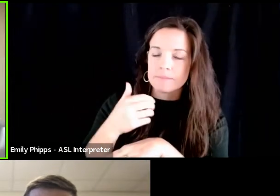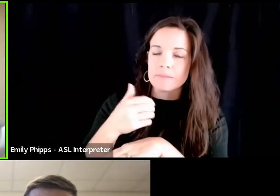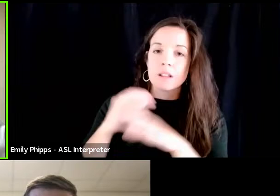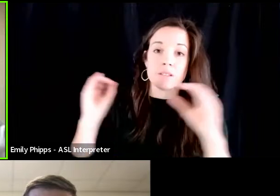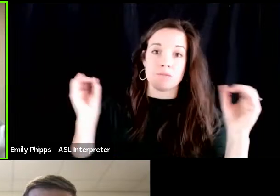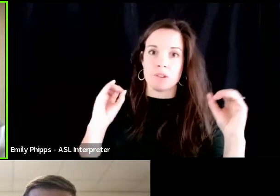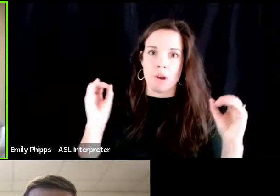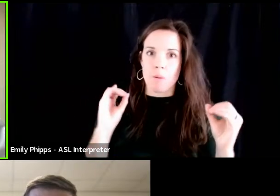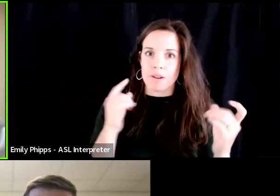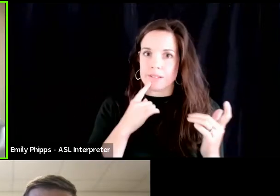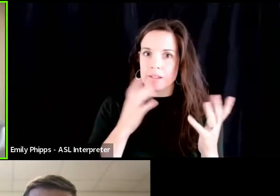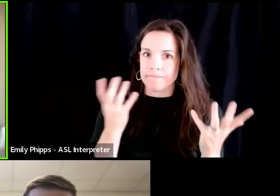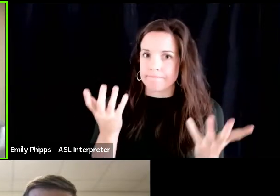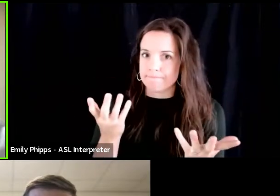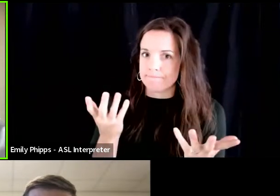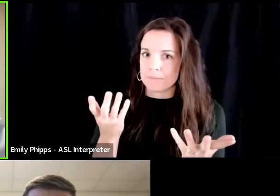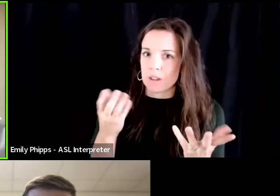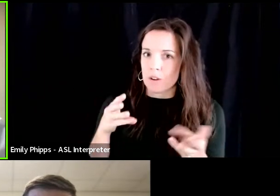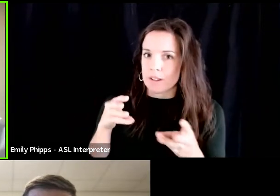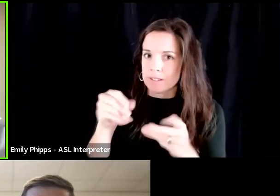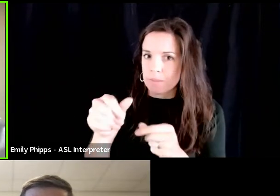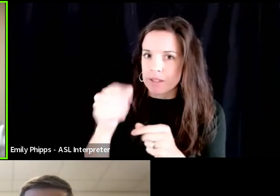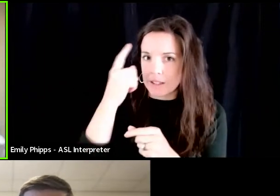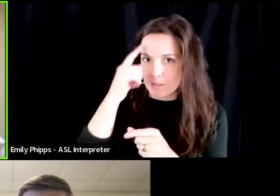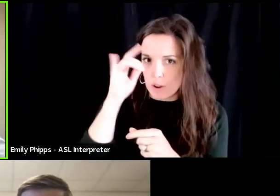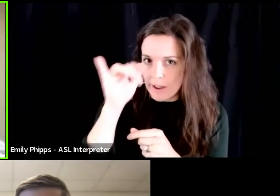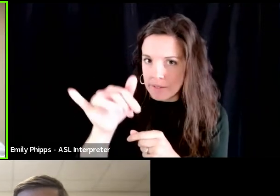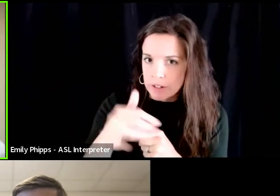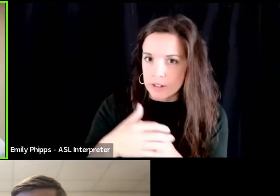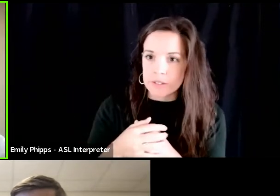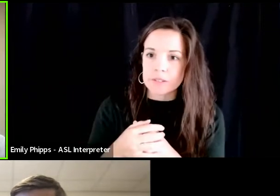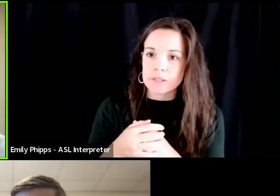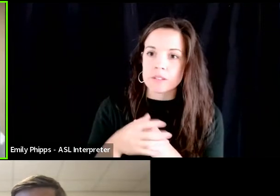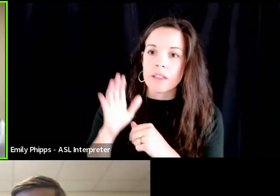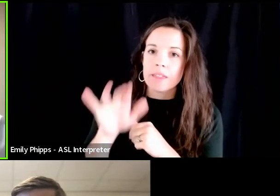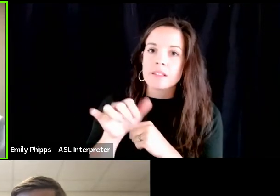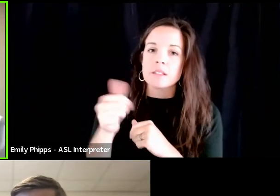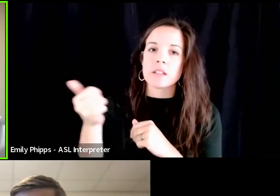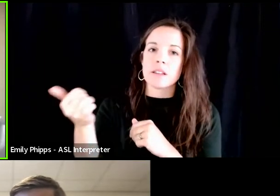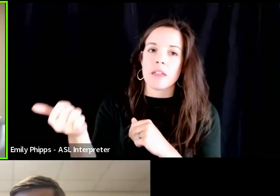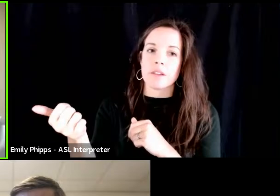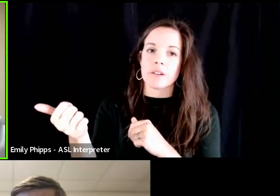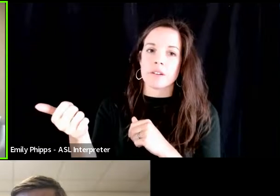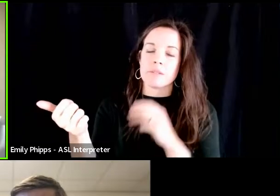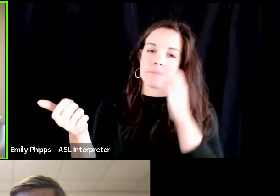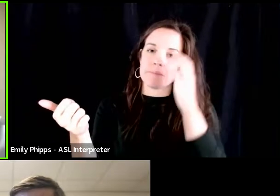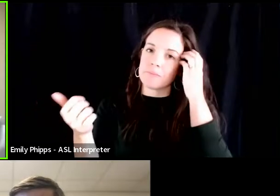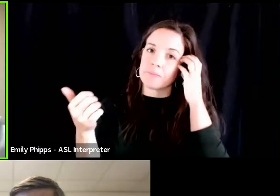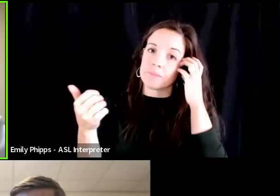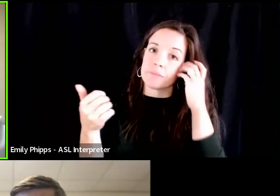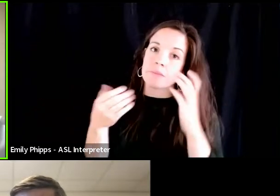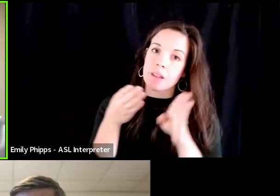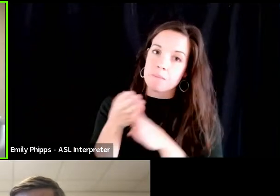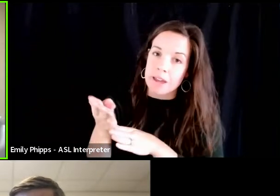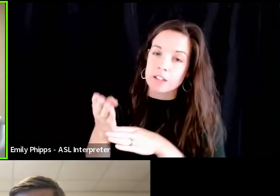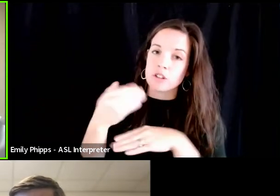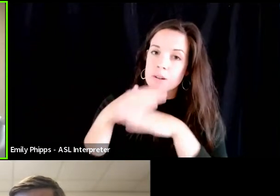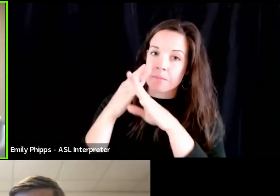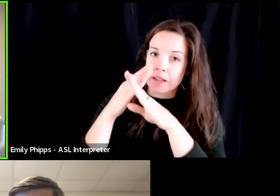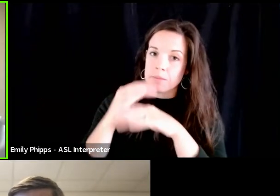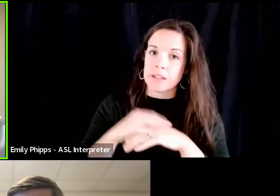coming and saying that they're going to subsidize it forever. So that's another major impediment. And